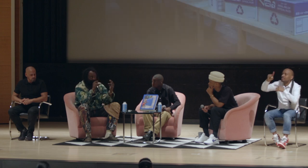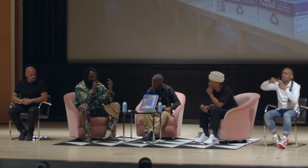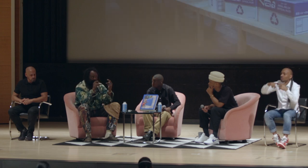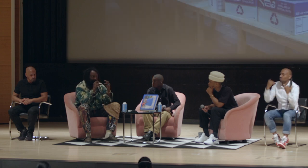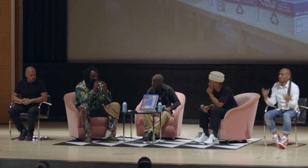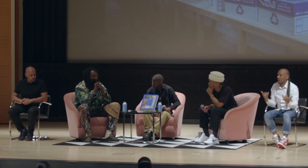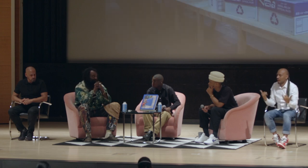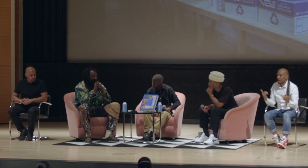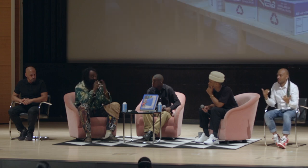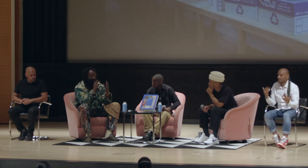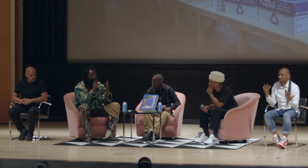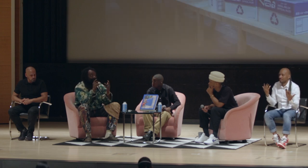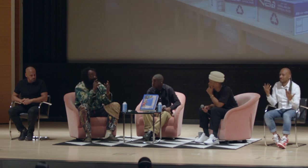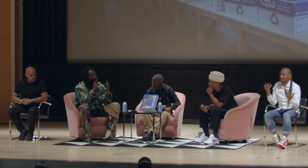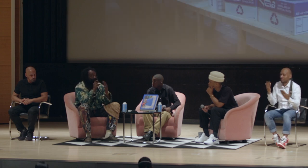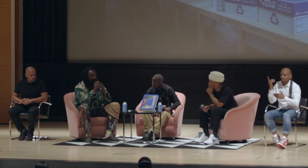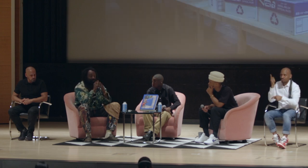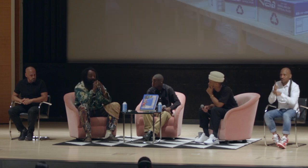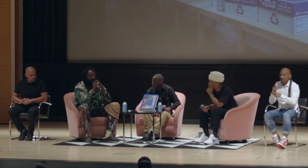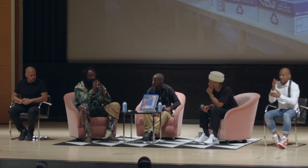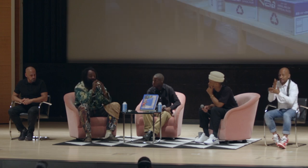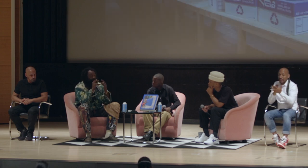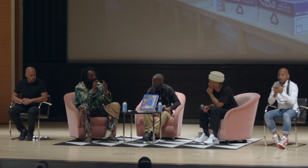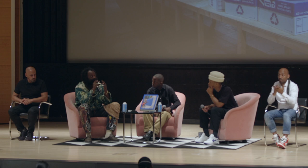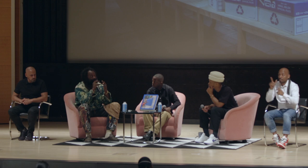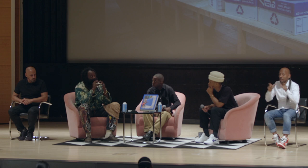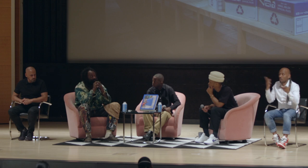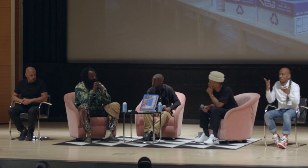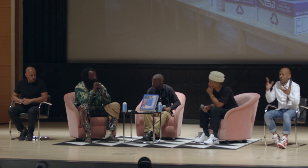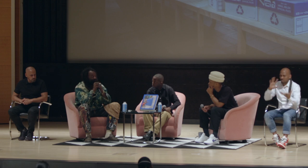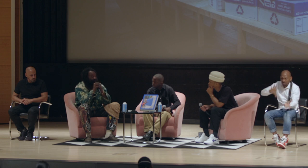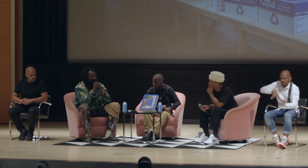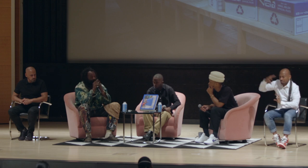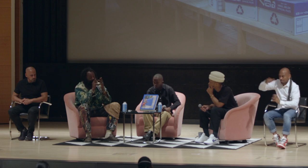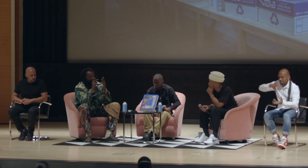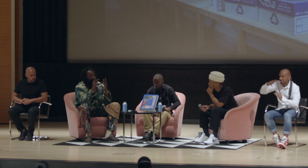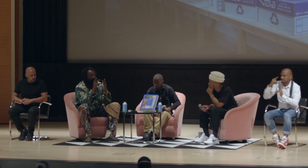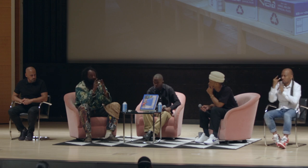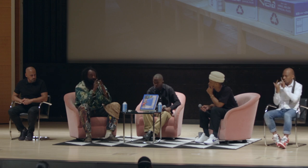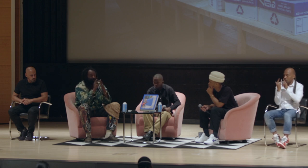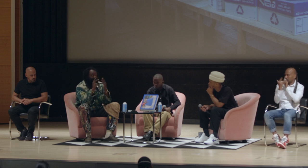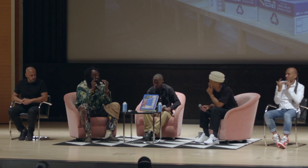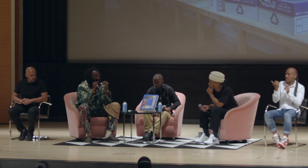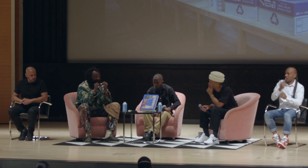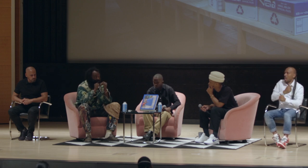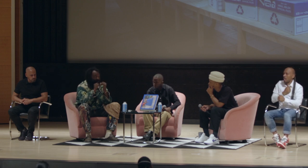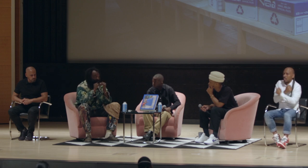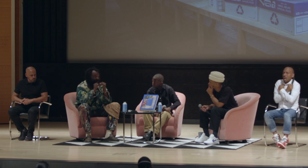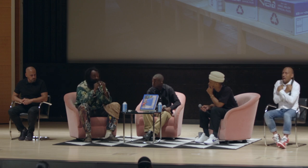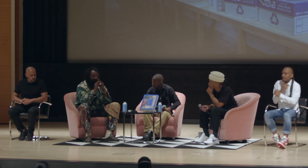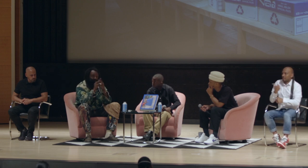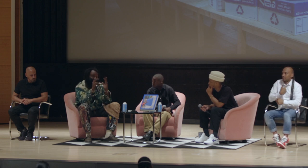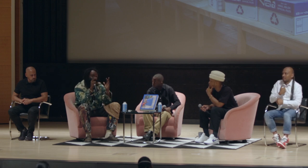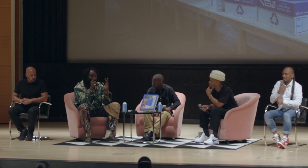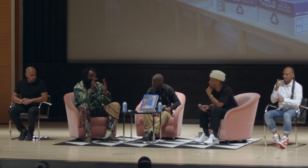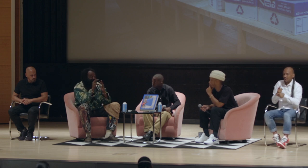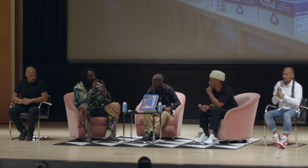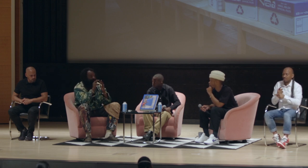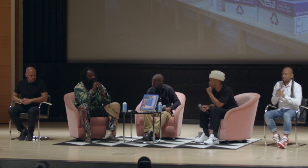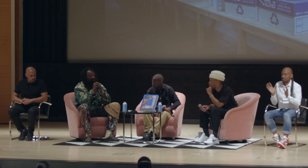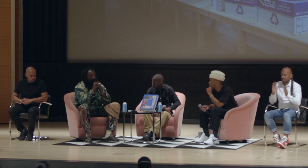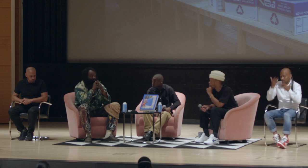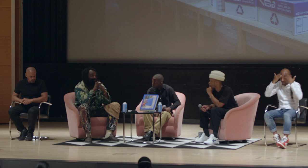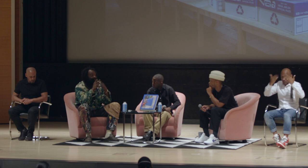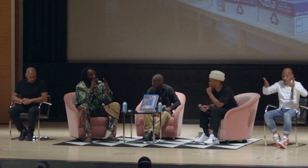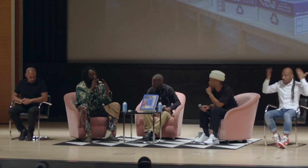When are things destructive? When people are narcissists, when they focused on themselves, when a nation is first on themselves and forget